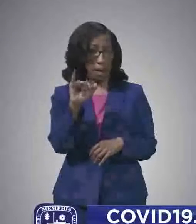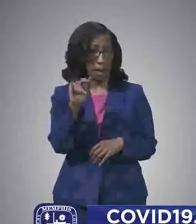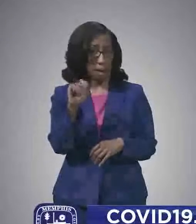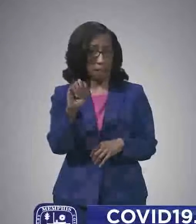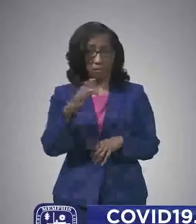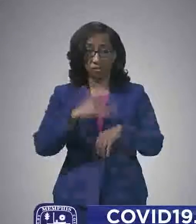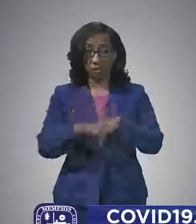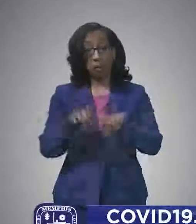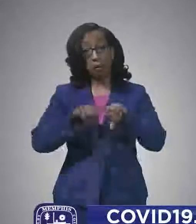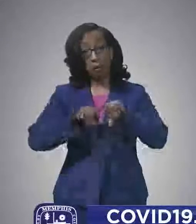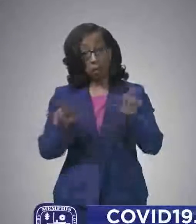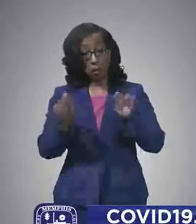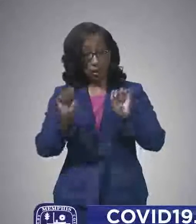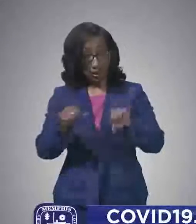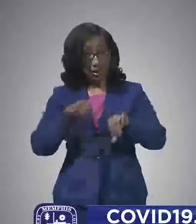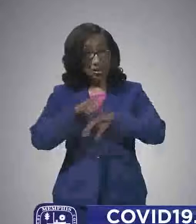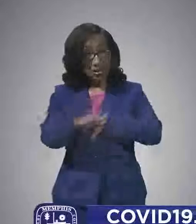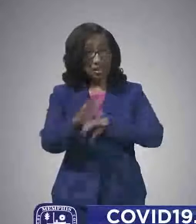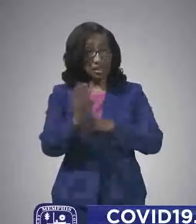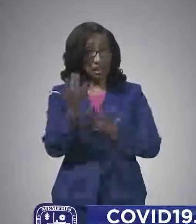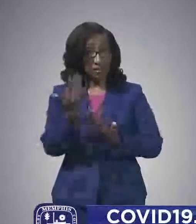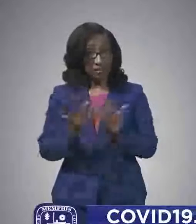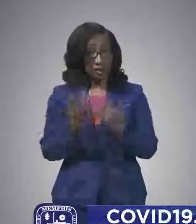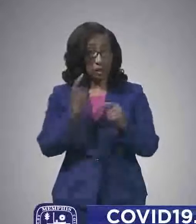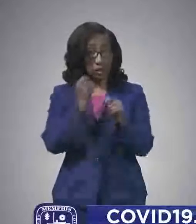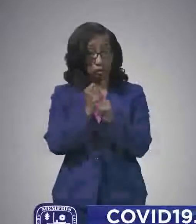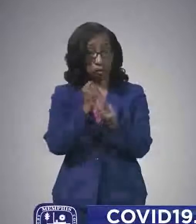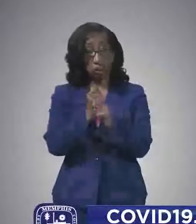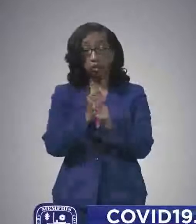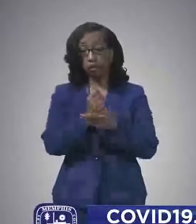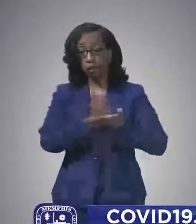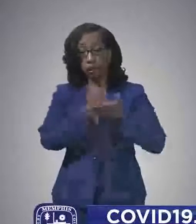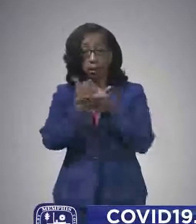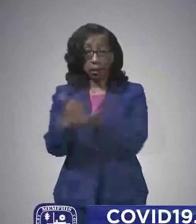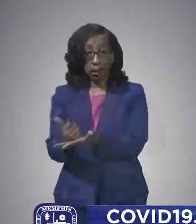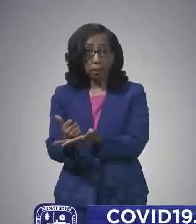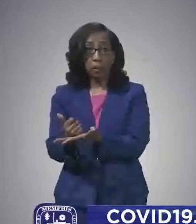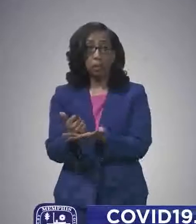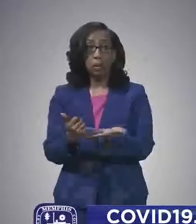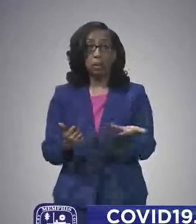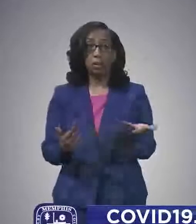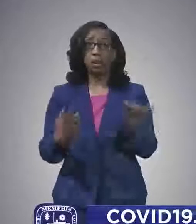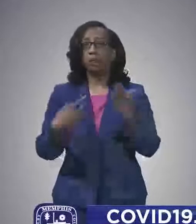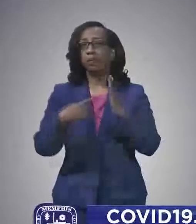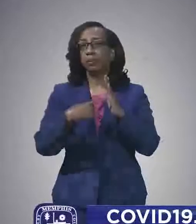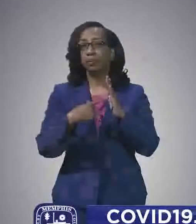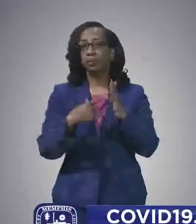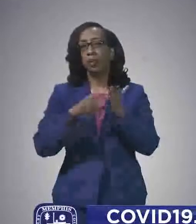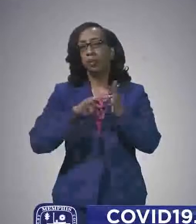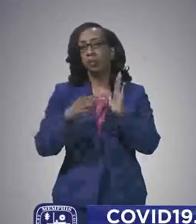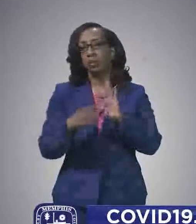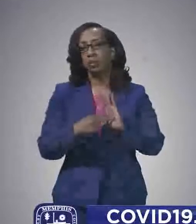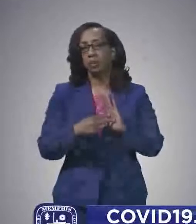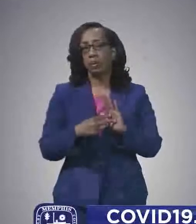engines and trucks to stabilize patients. What this does mean is we may have a delayed response time